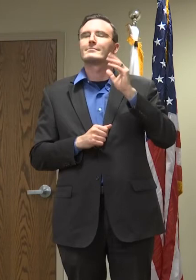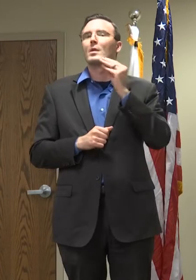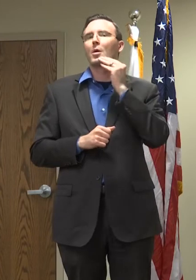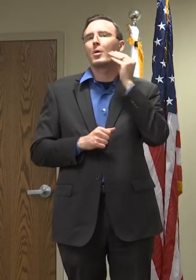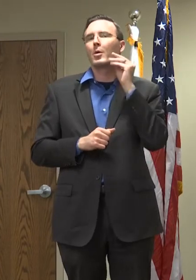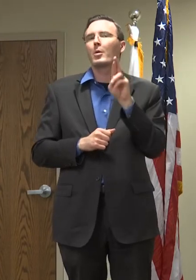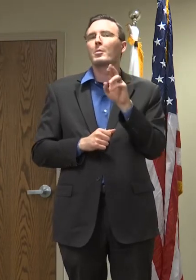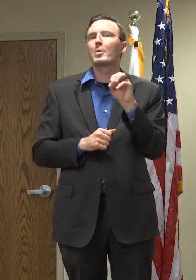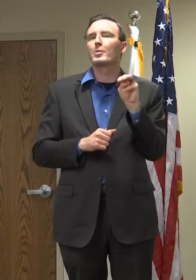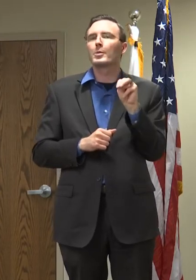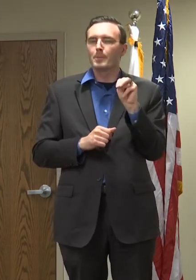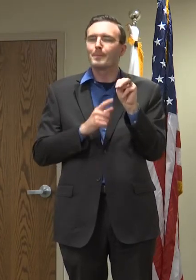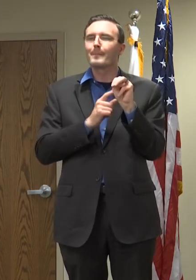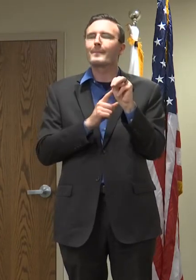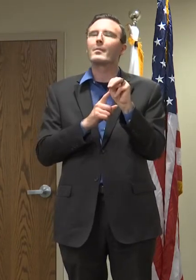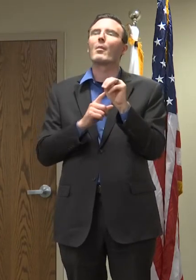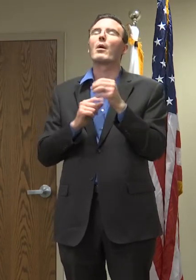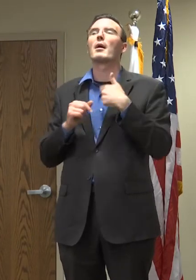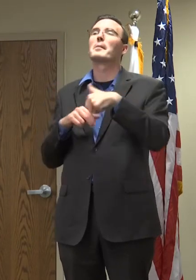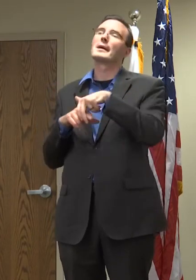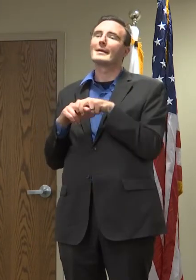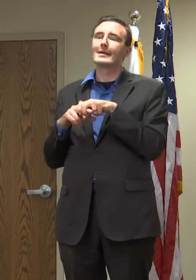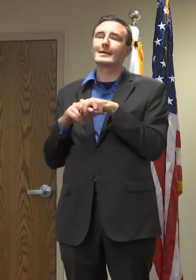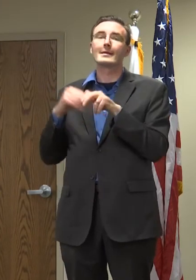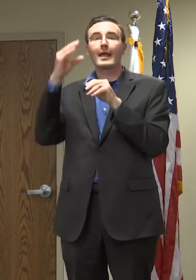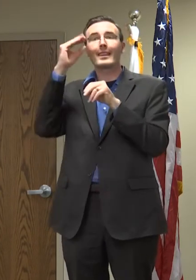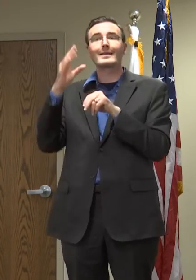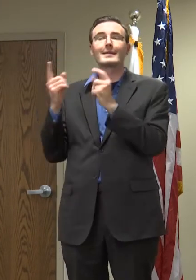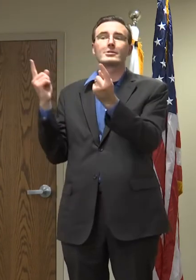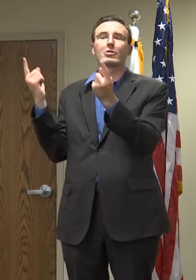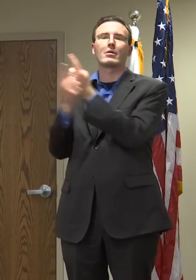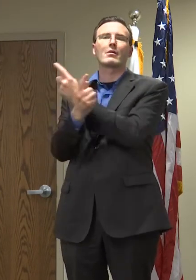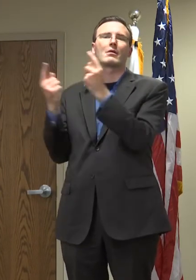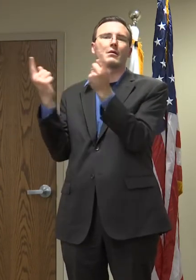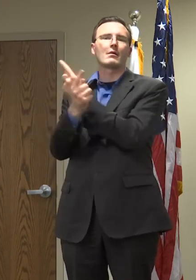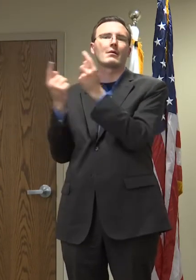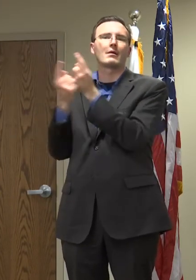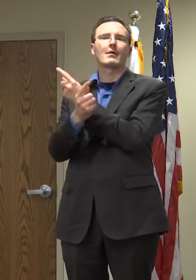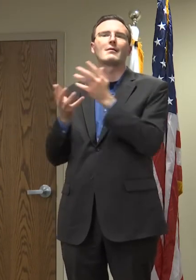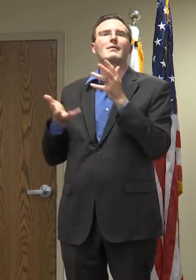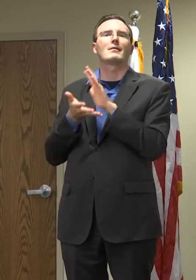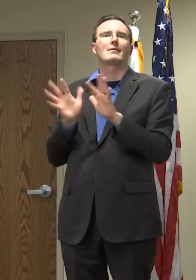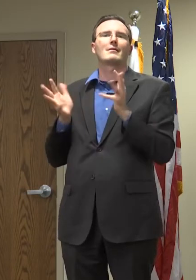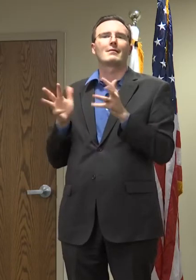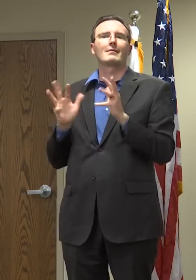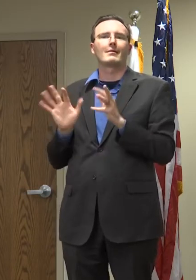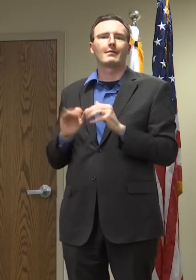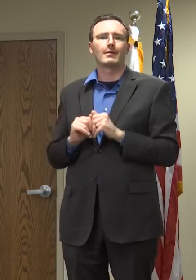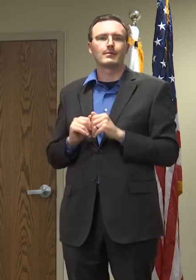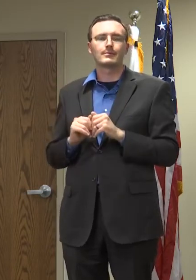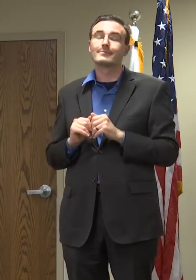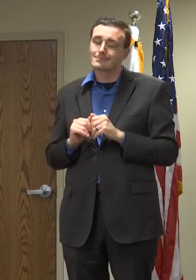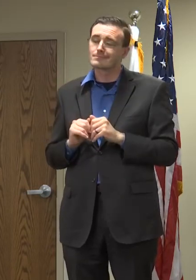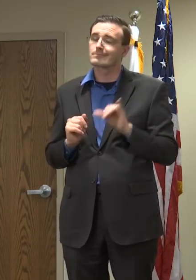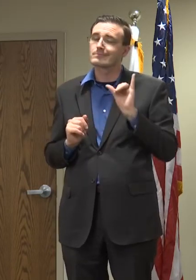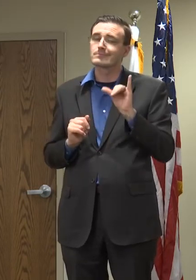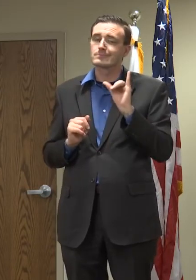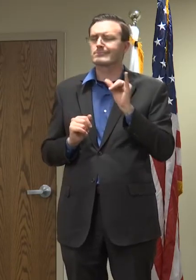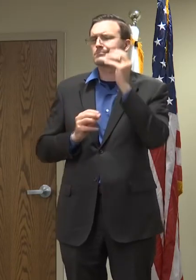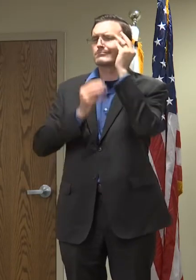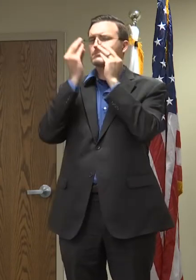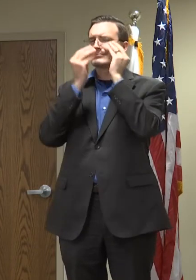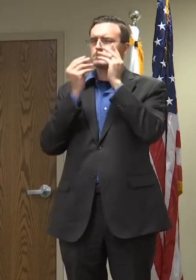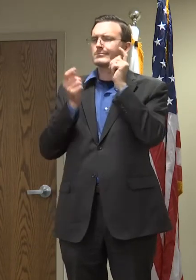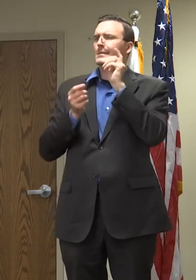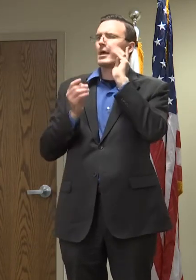teachers rotating. So every school, every teacher, every principal, every superintendent is looking at how do we bring back children safely,